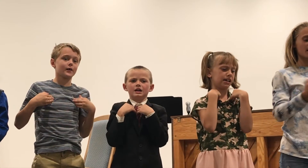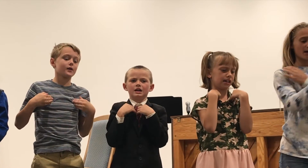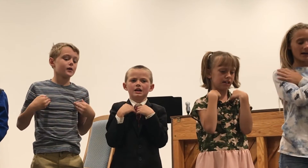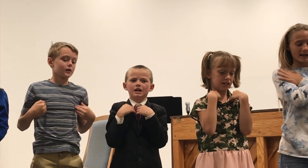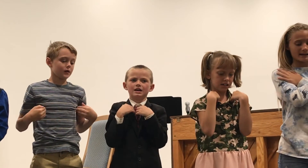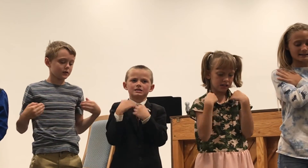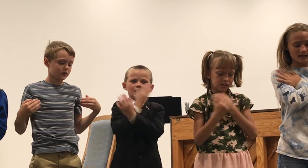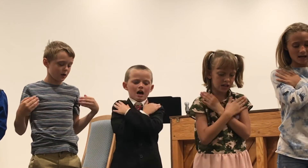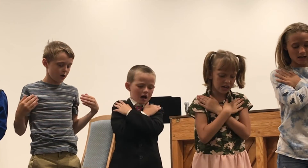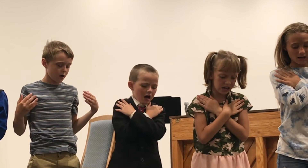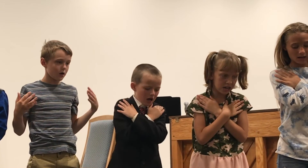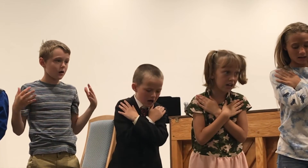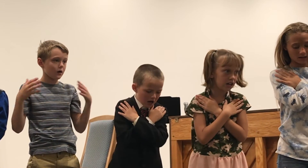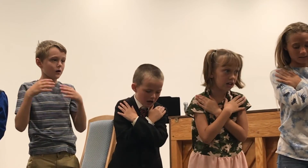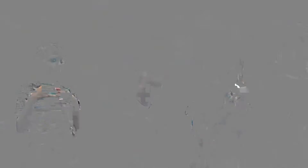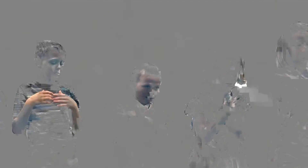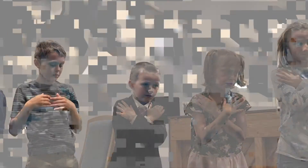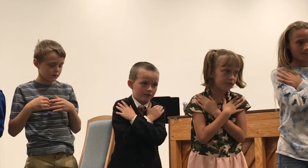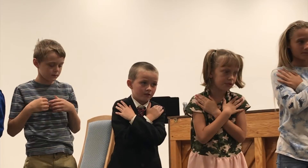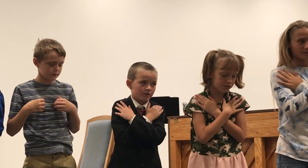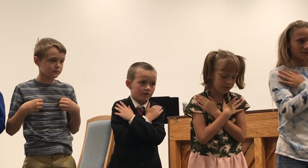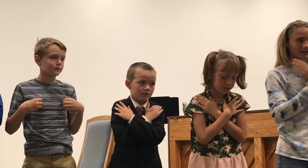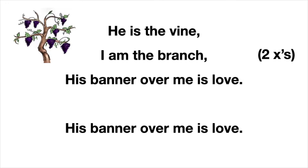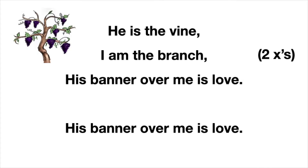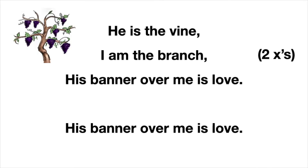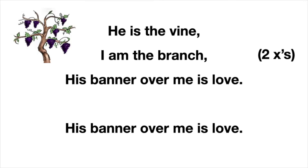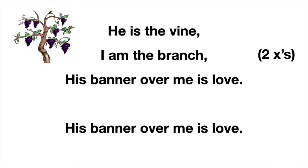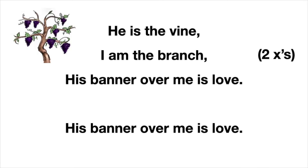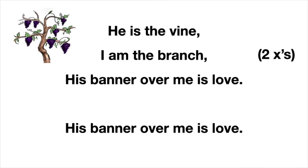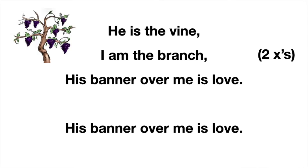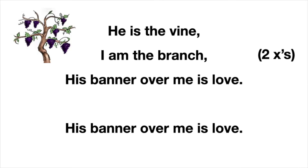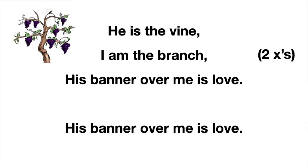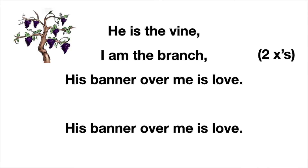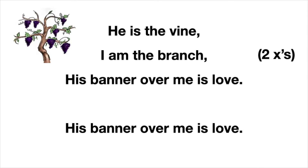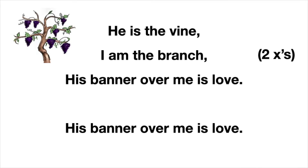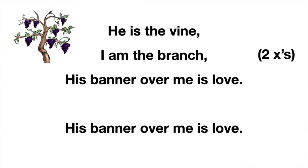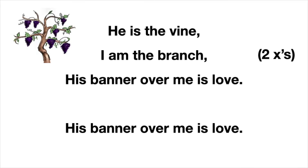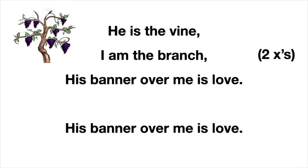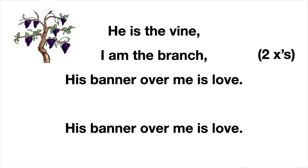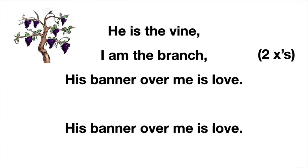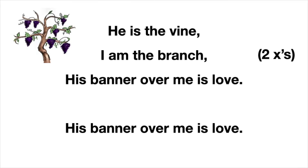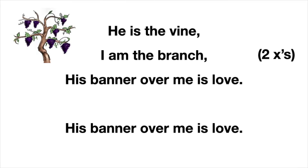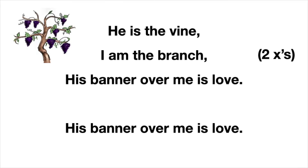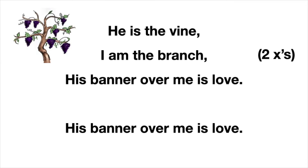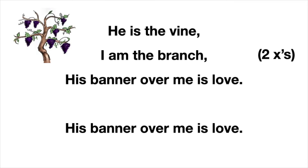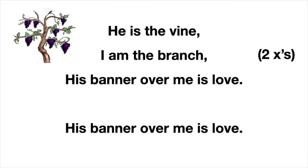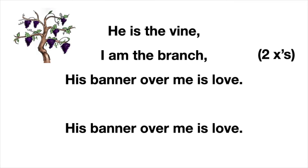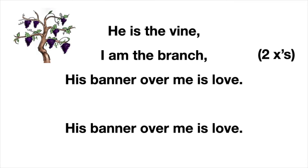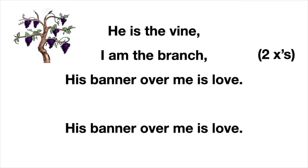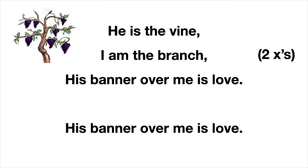of sin is eternal life,